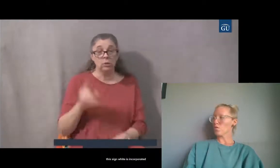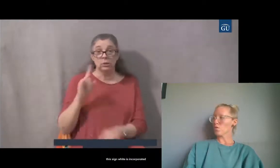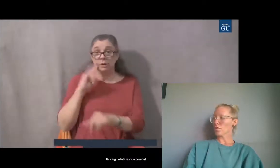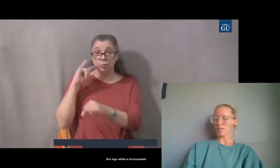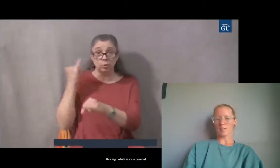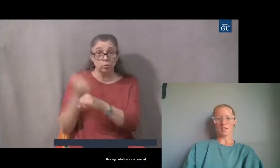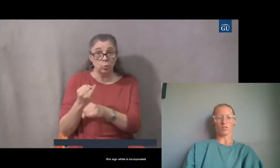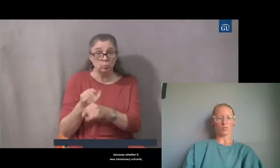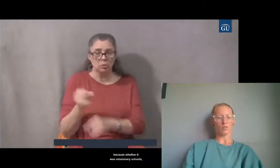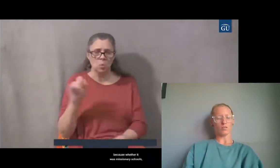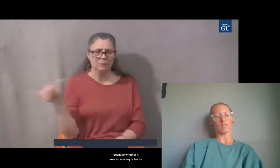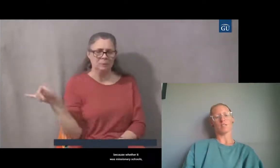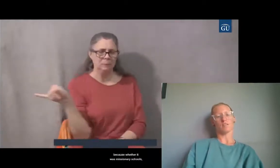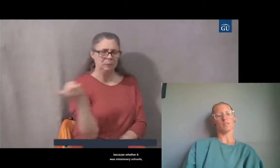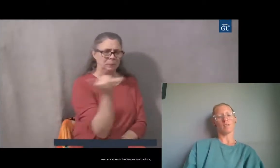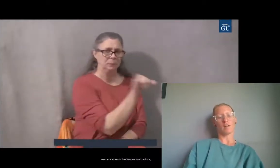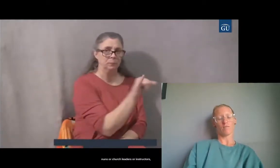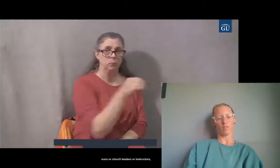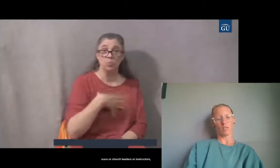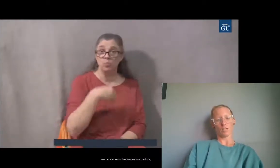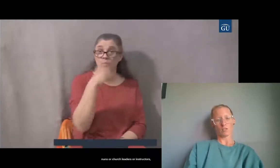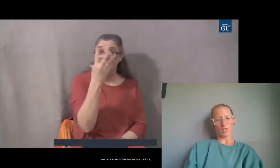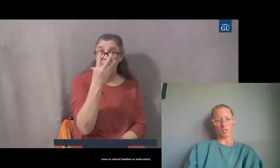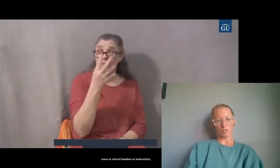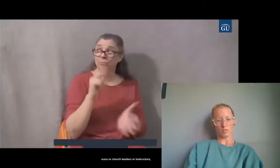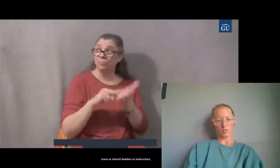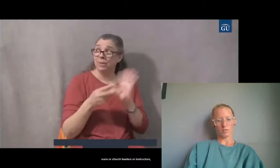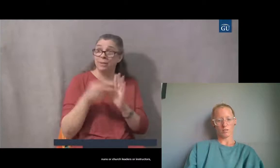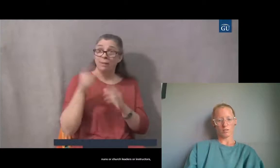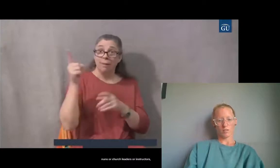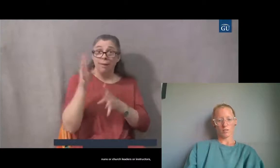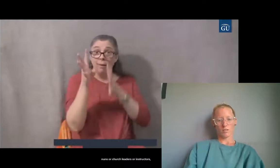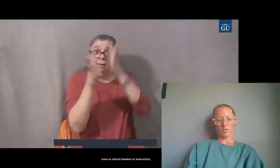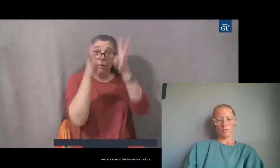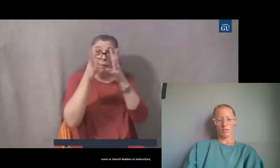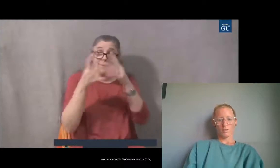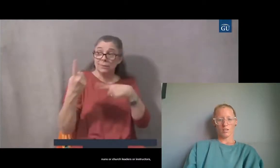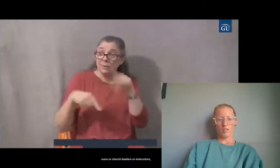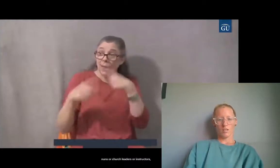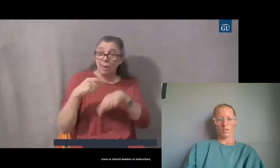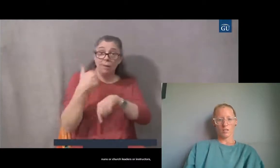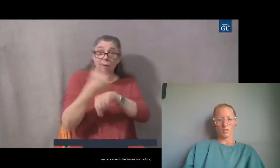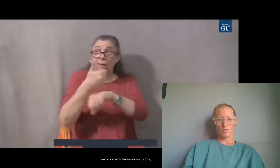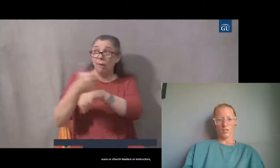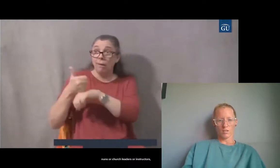And they're both signs that are used in education.